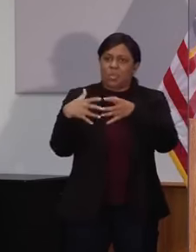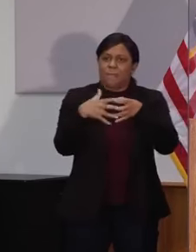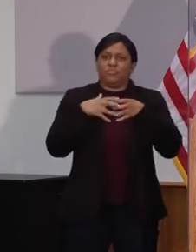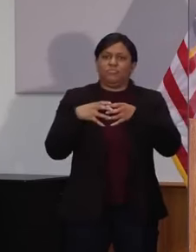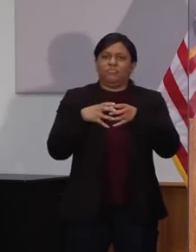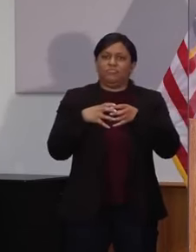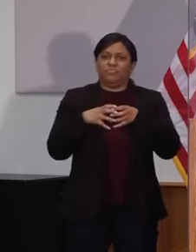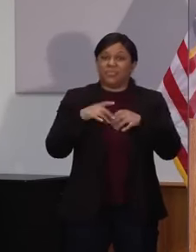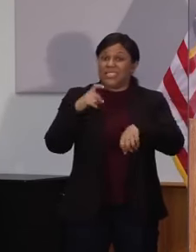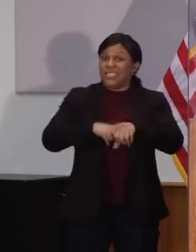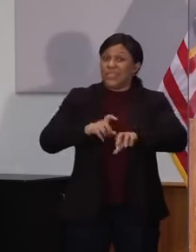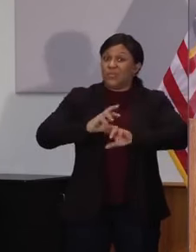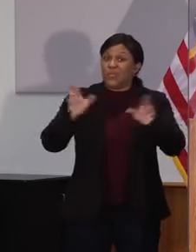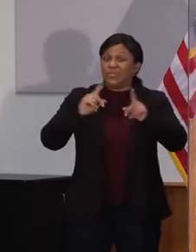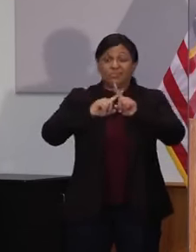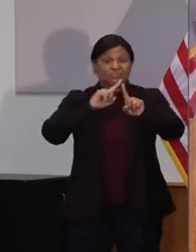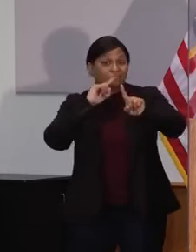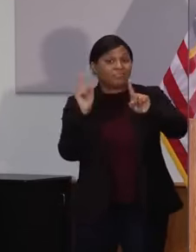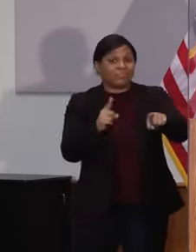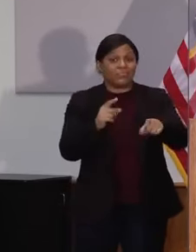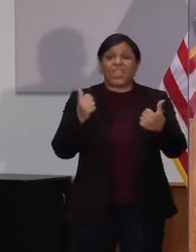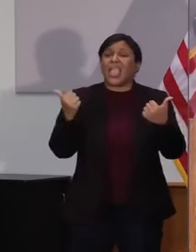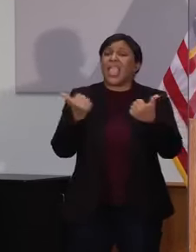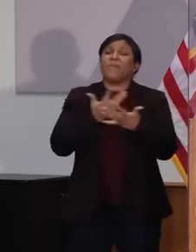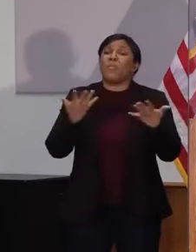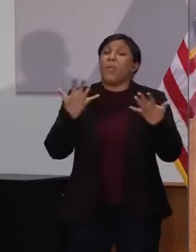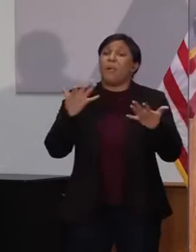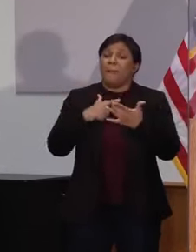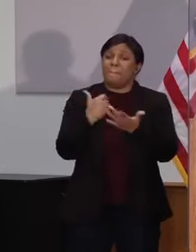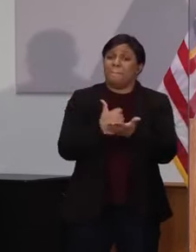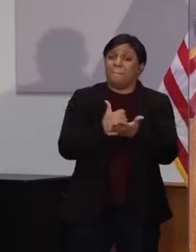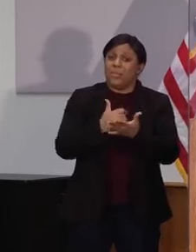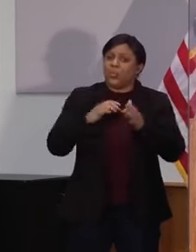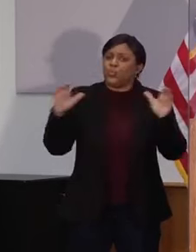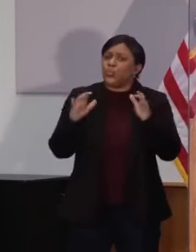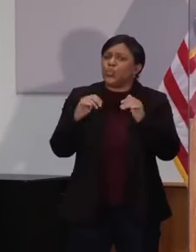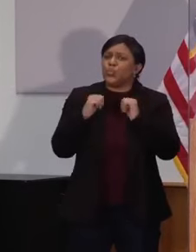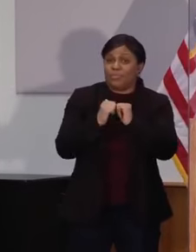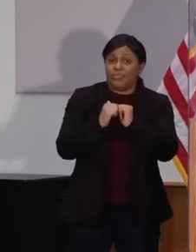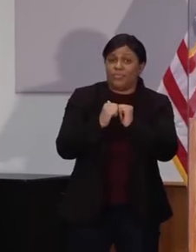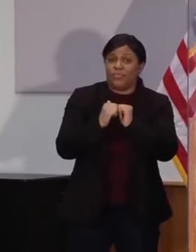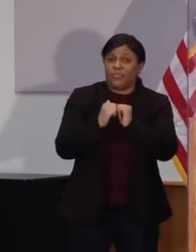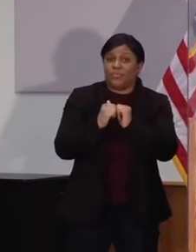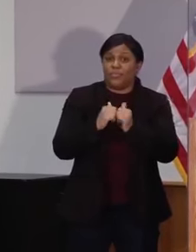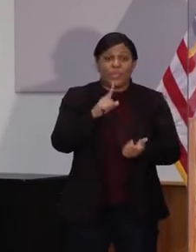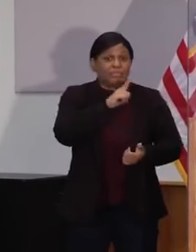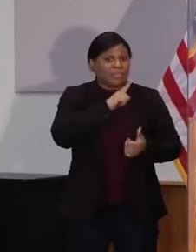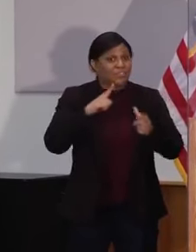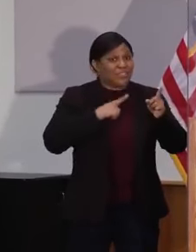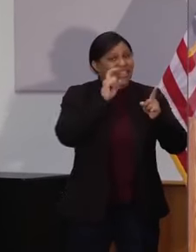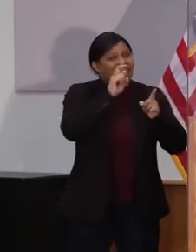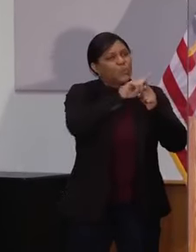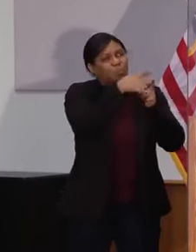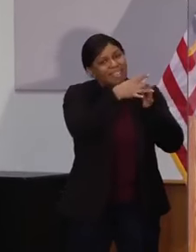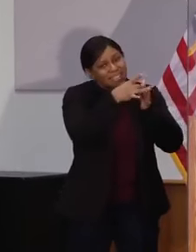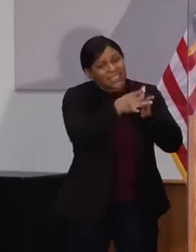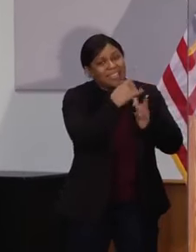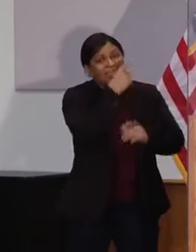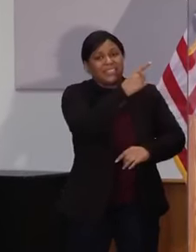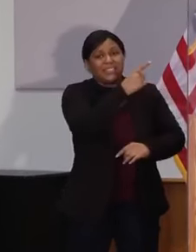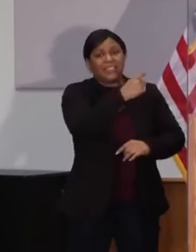I know that neighbors want to help neighbors. And this is an opportunity to do it together. It's an opportunity for the legislature to lead and have the